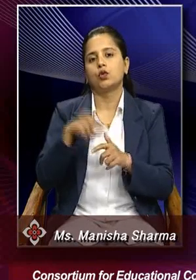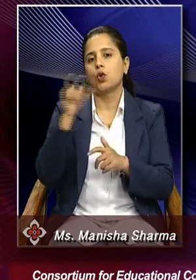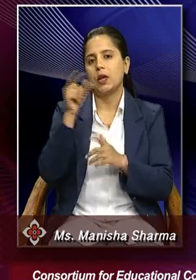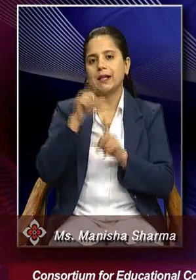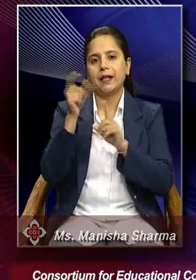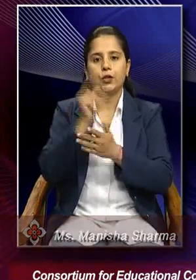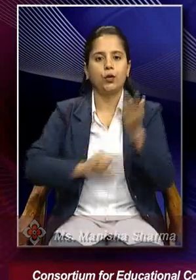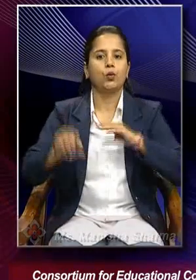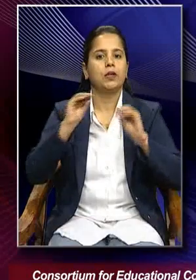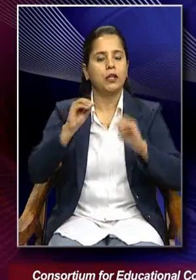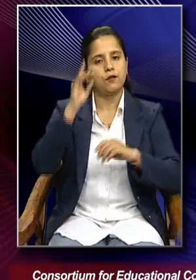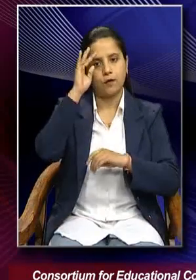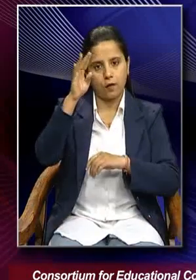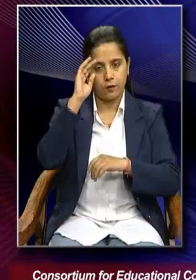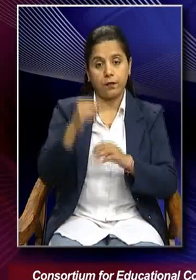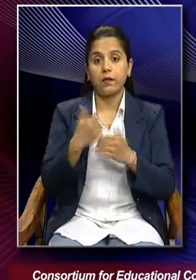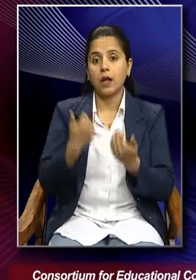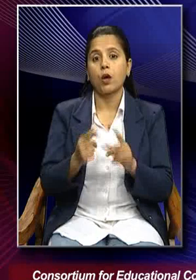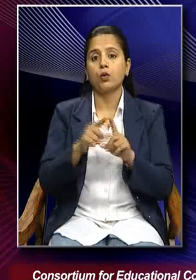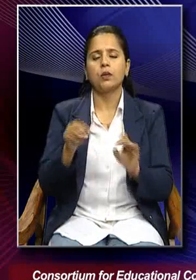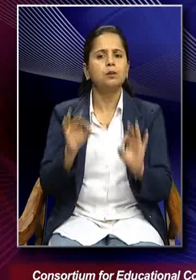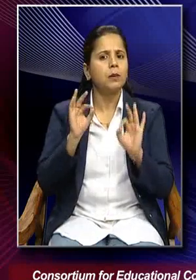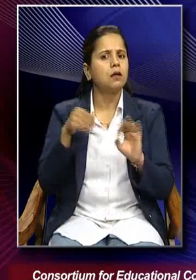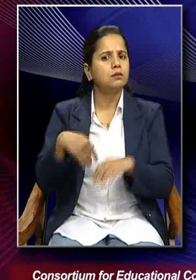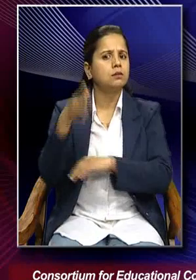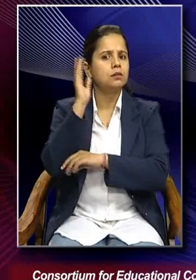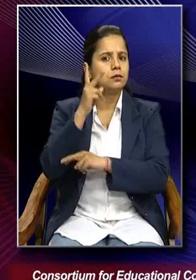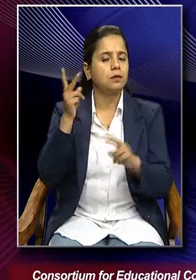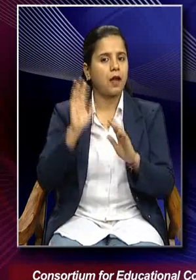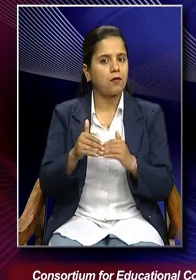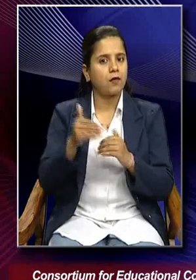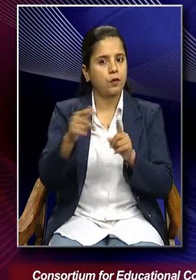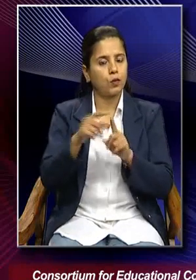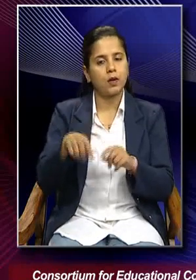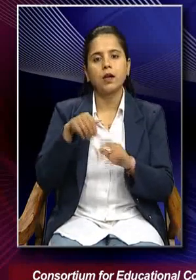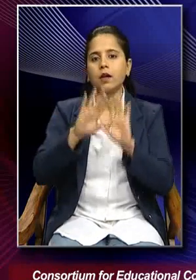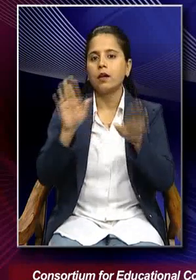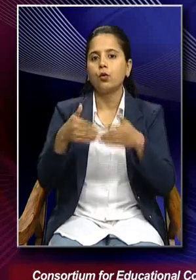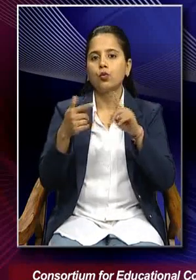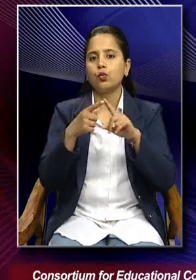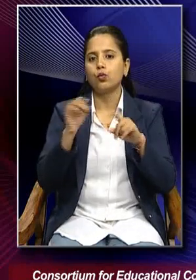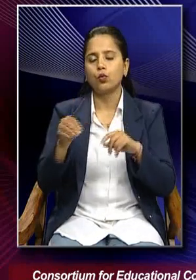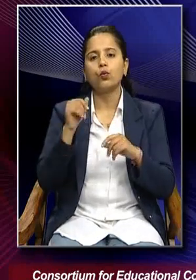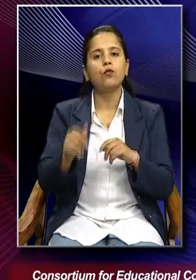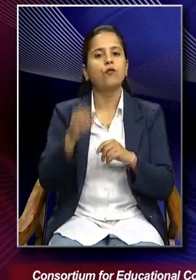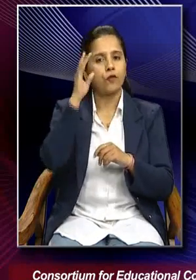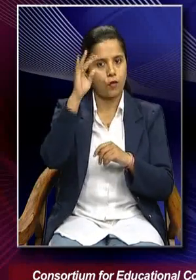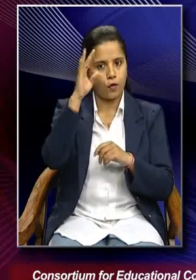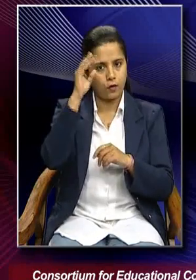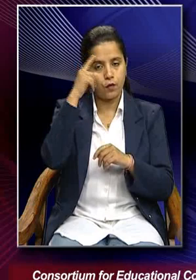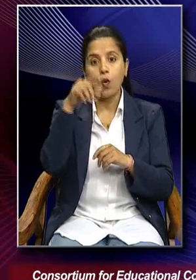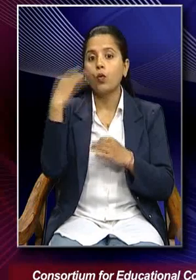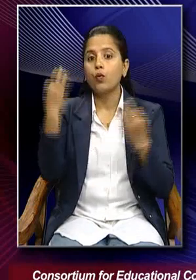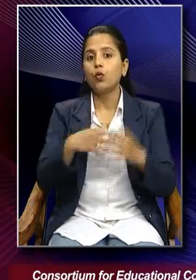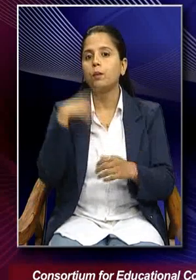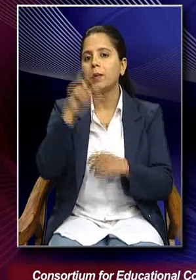Delhi. And we are doing a special lecture series on Introduction to Philosophy for the